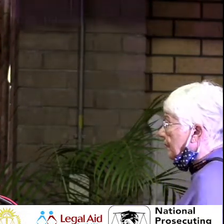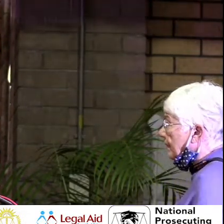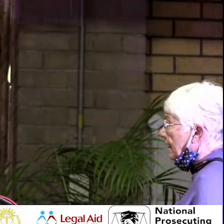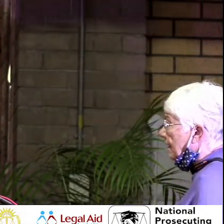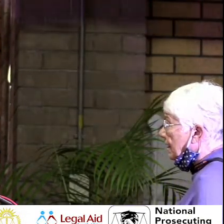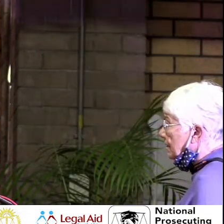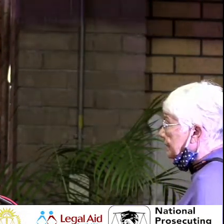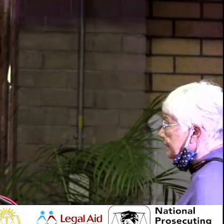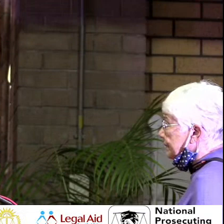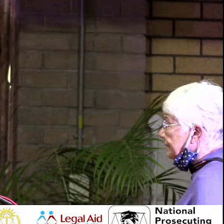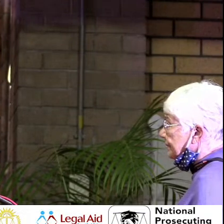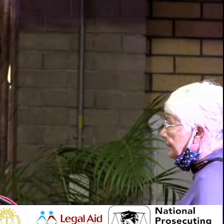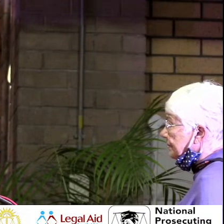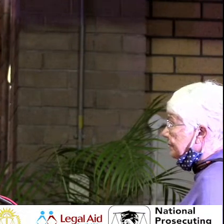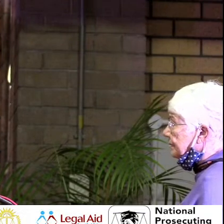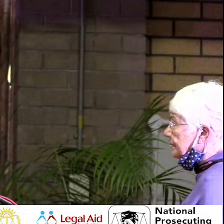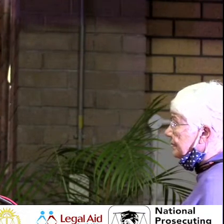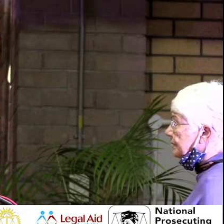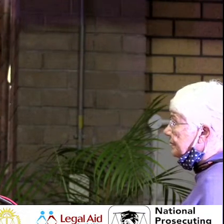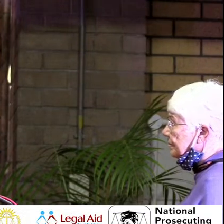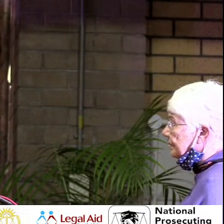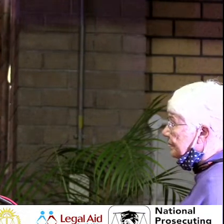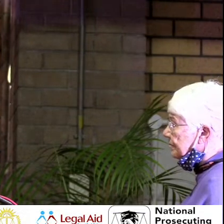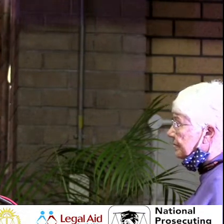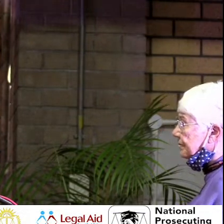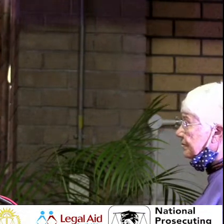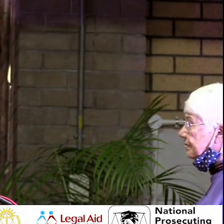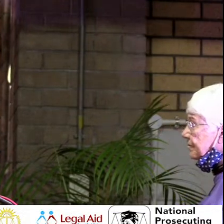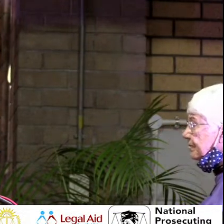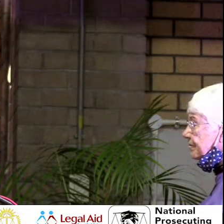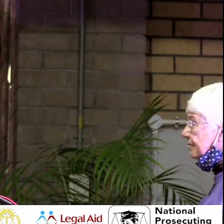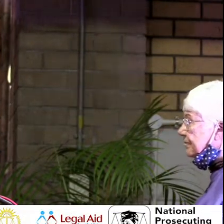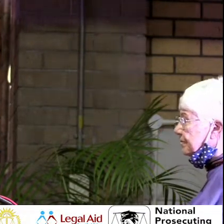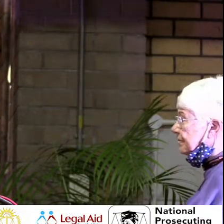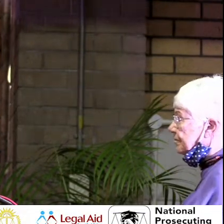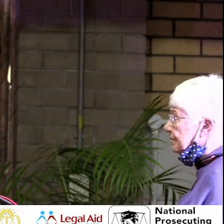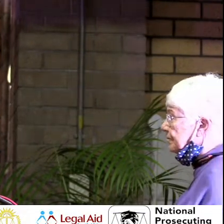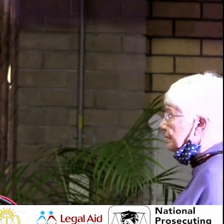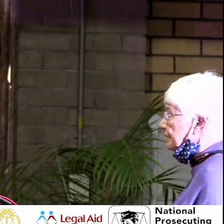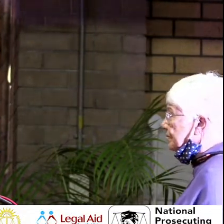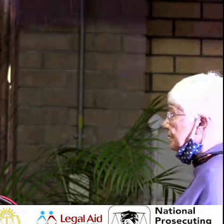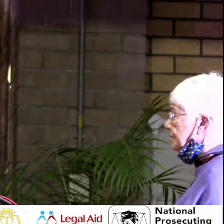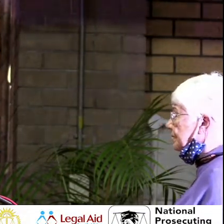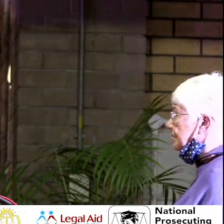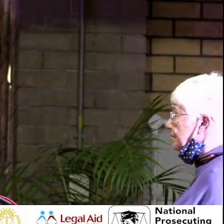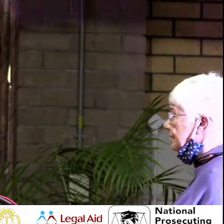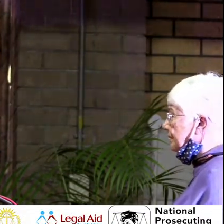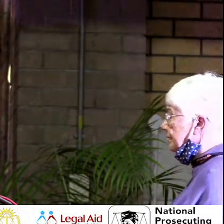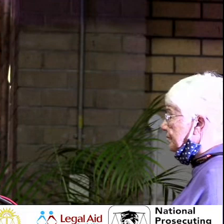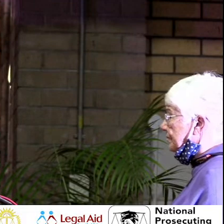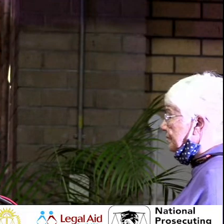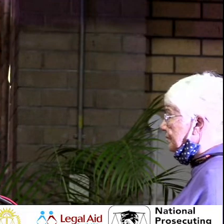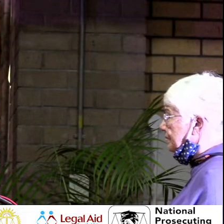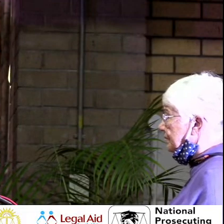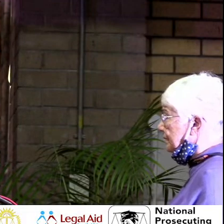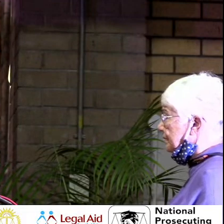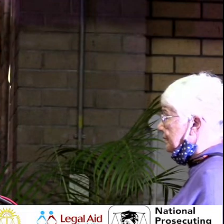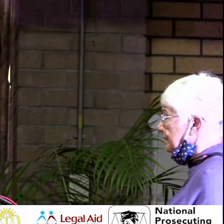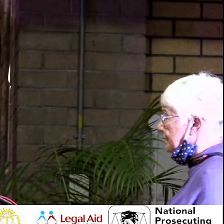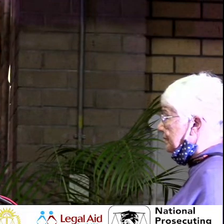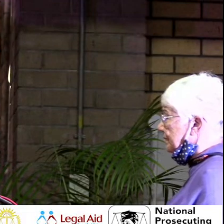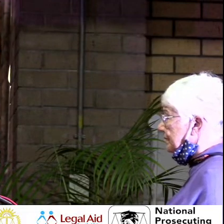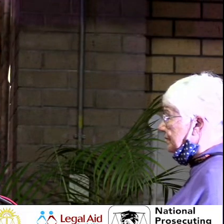There we are. Ladies and gentlemen, ons is nou amper daar, so die mense is honger, hulle is nou besig om moeg te